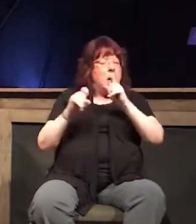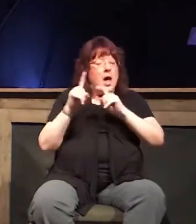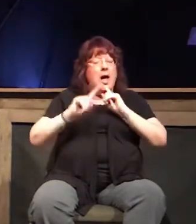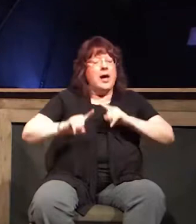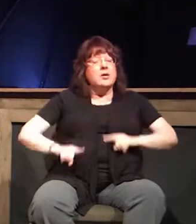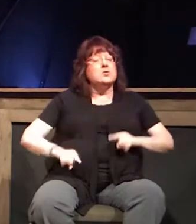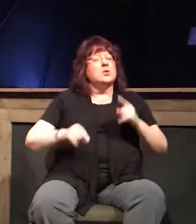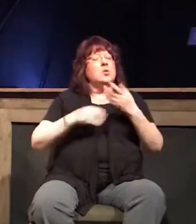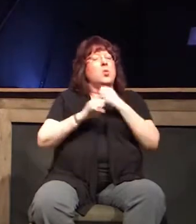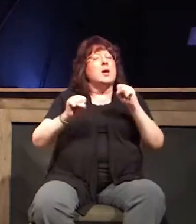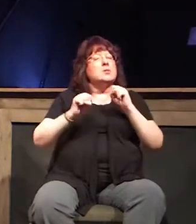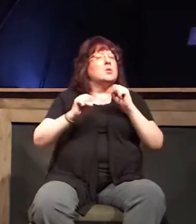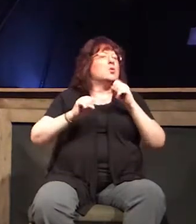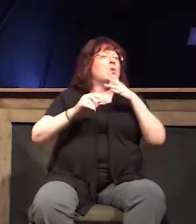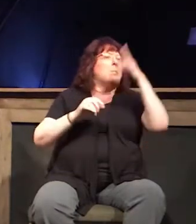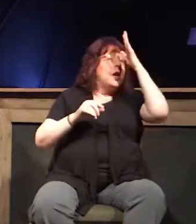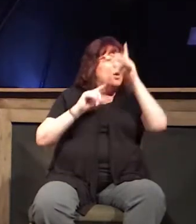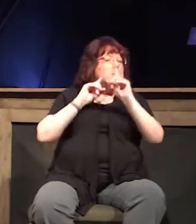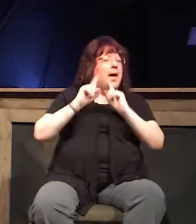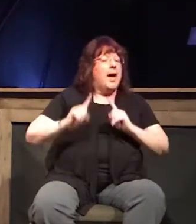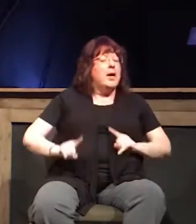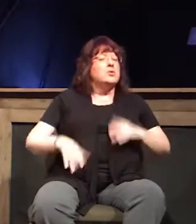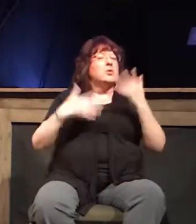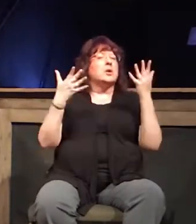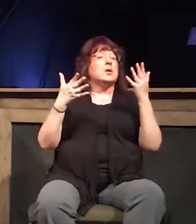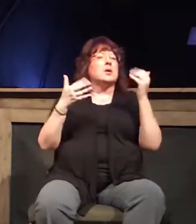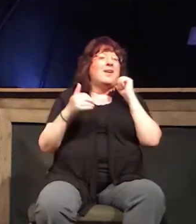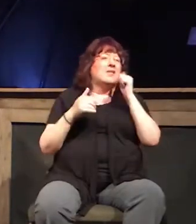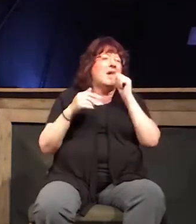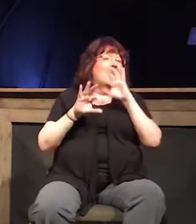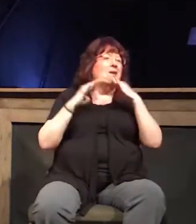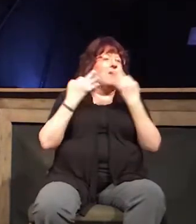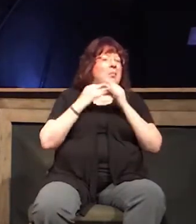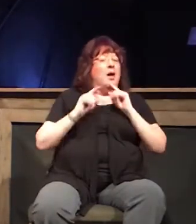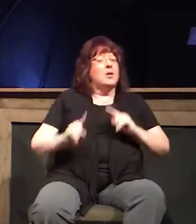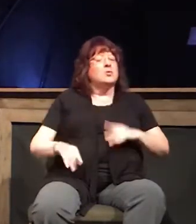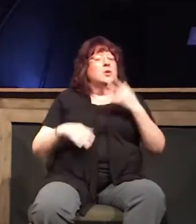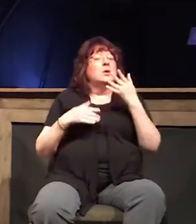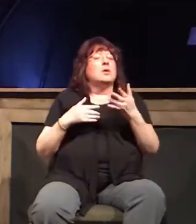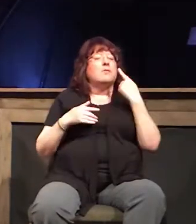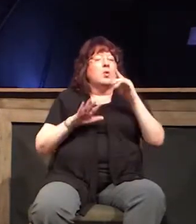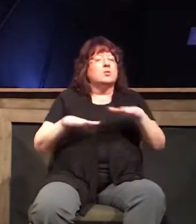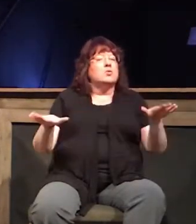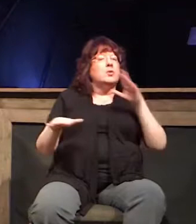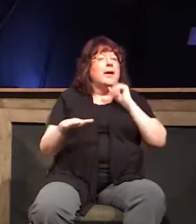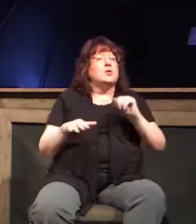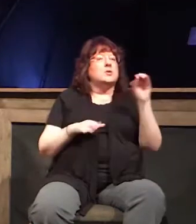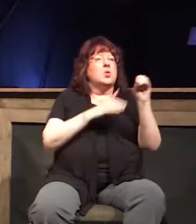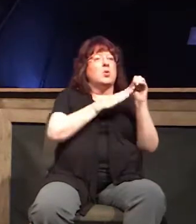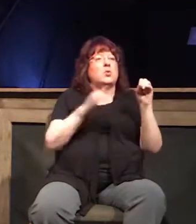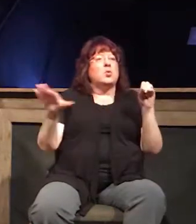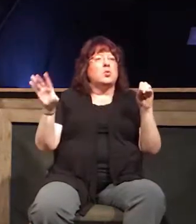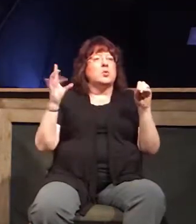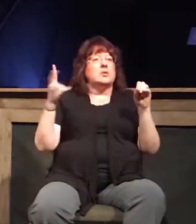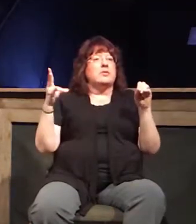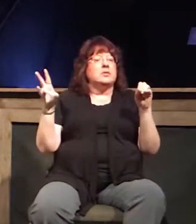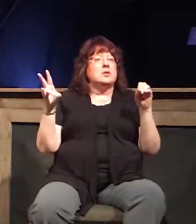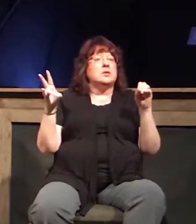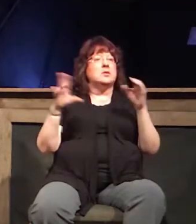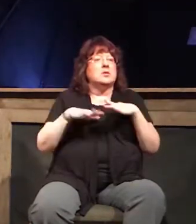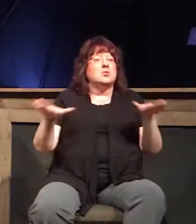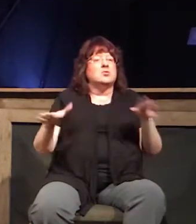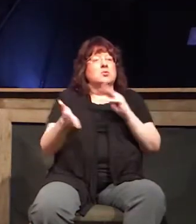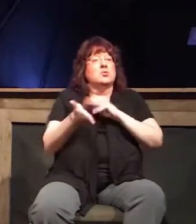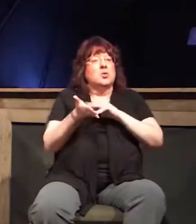you know, rescue parents are answering these questions, and just everyday family members are answering these questions for children ages 0 through age 17 in